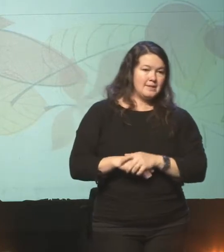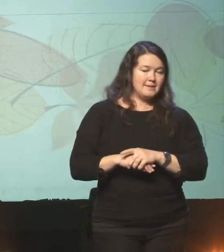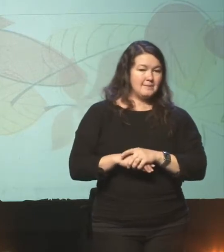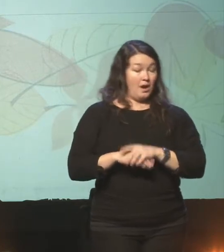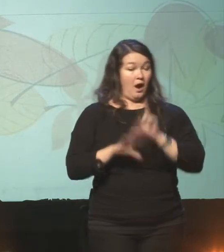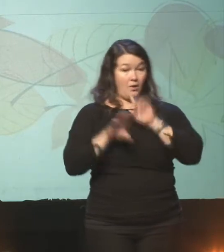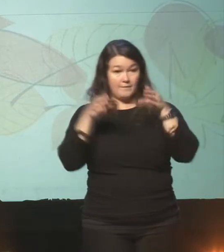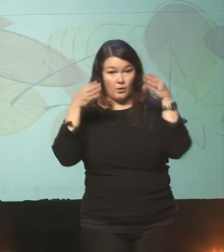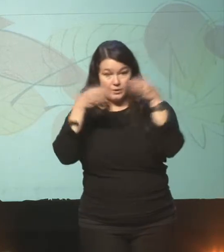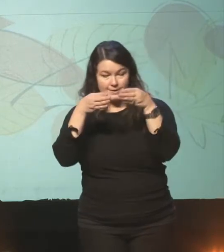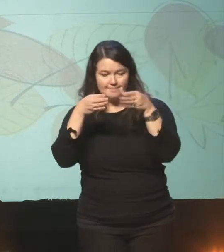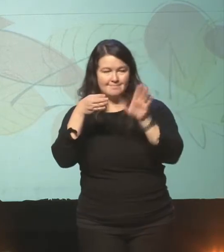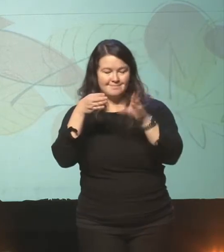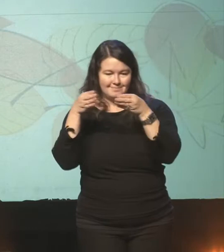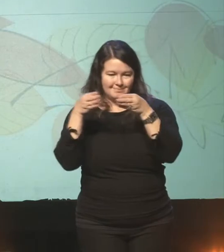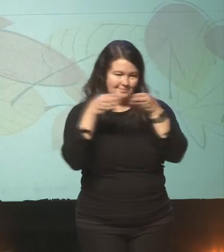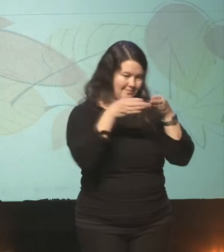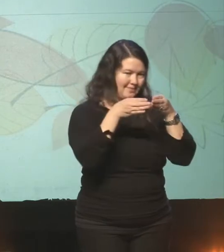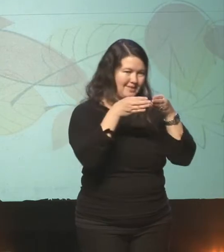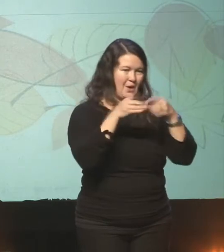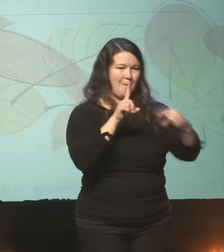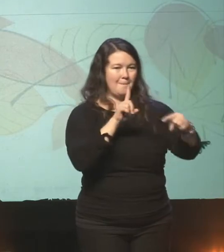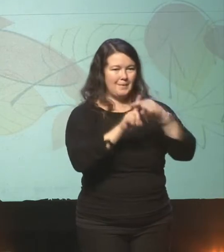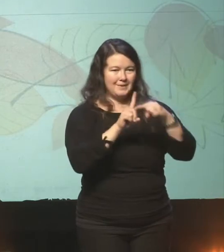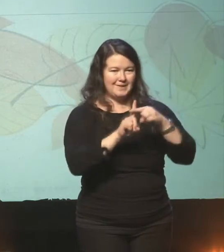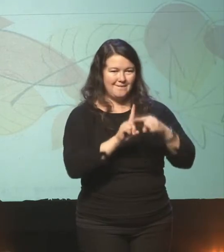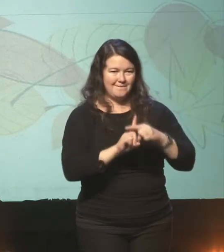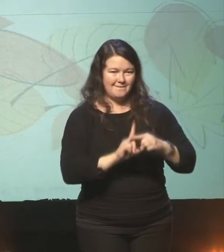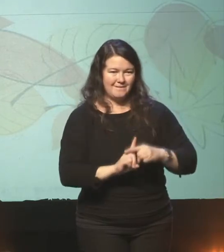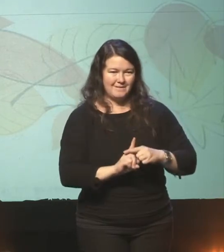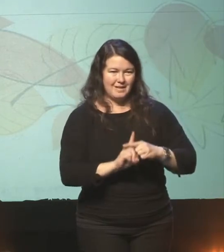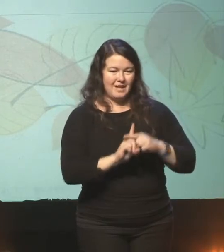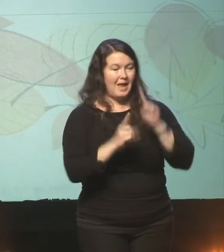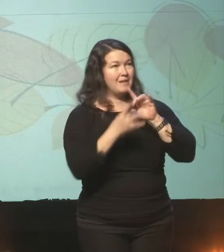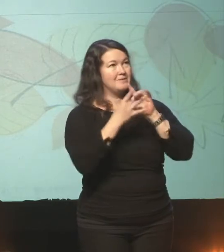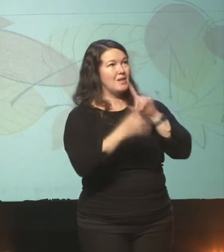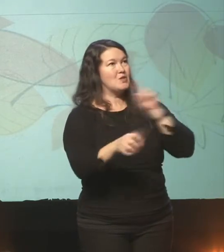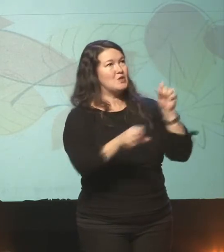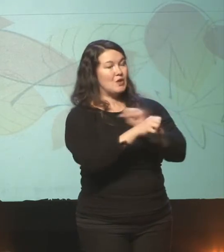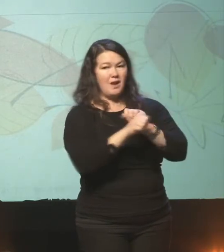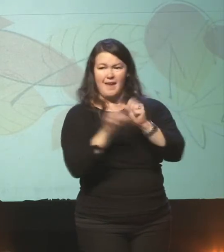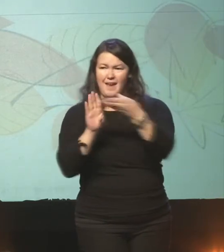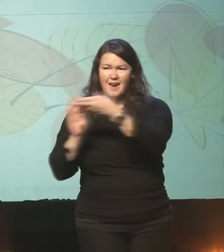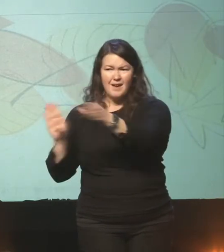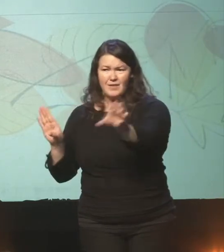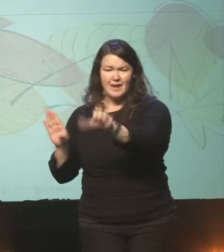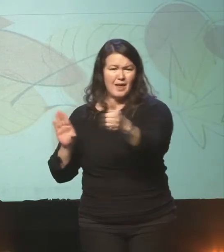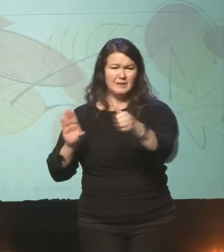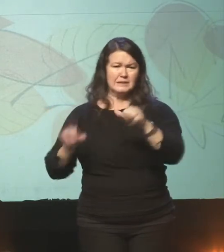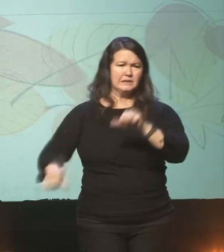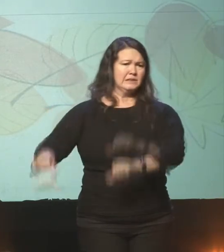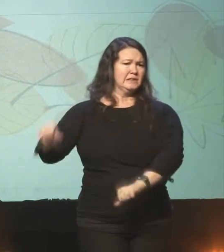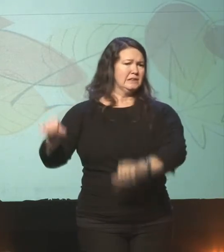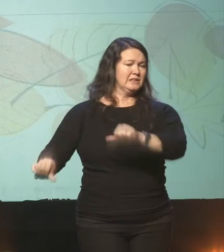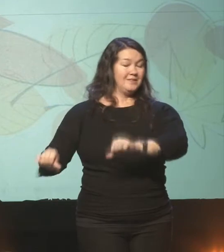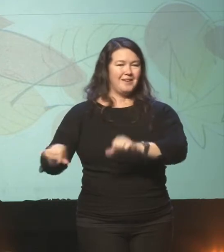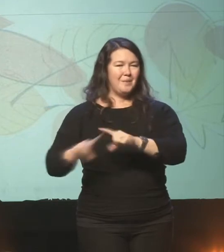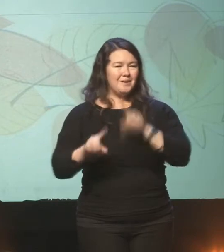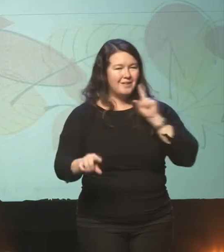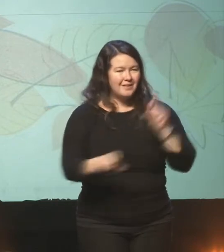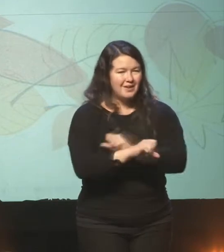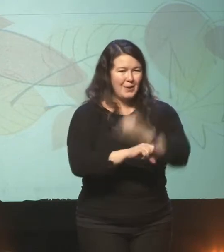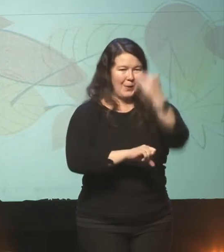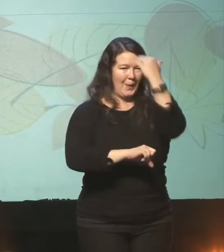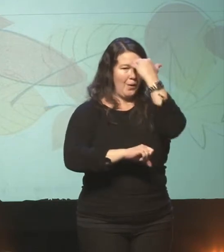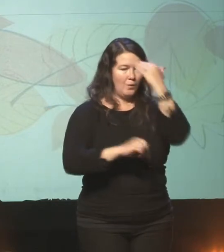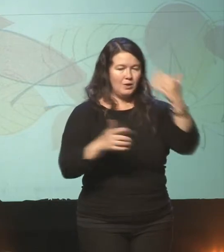is true and what is good and what is certain amidst all the uncertainty. That God is with me.